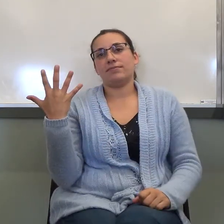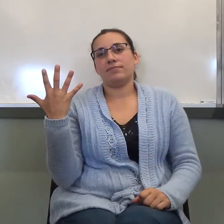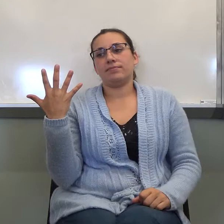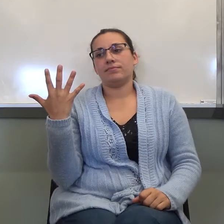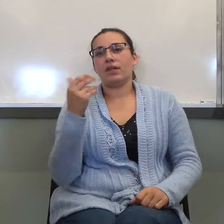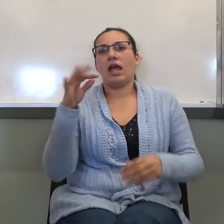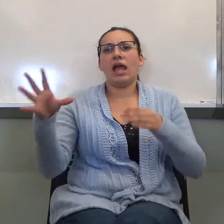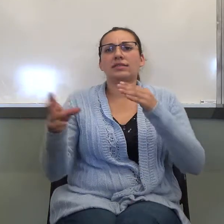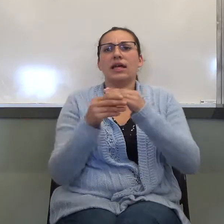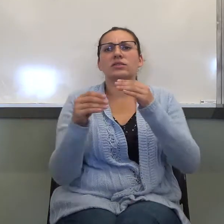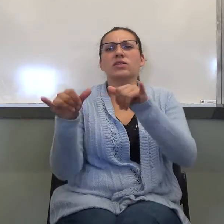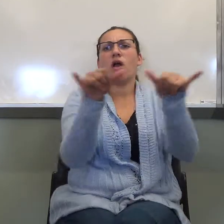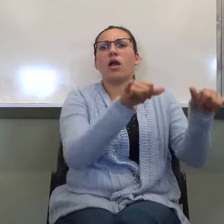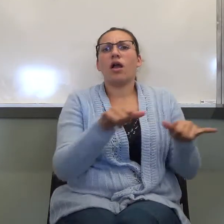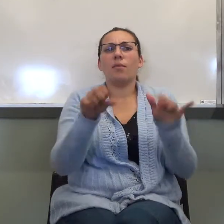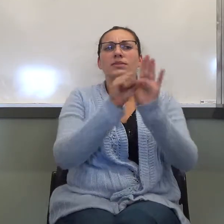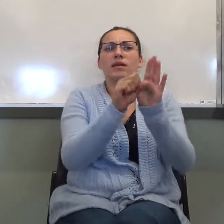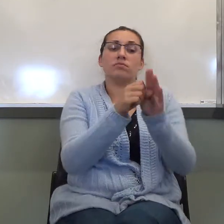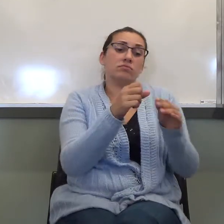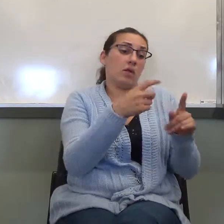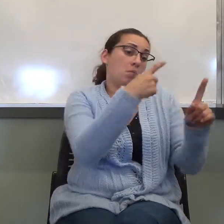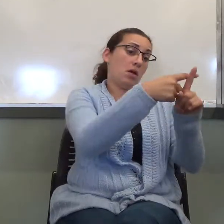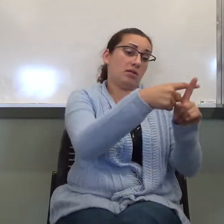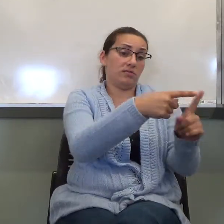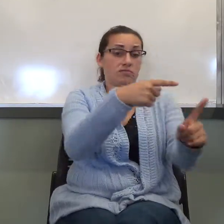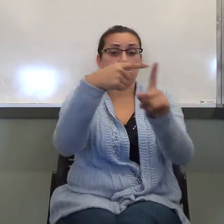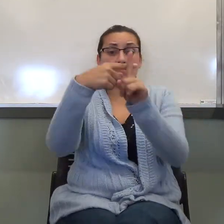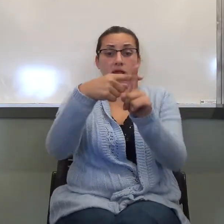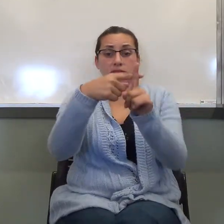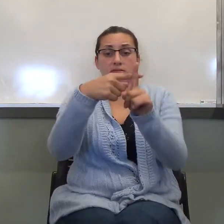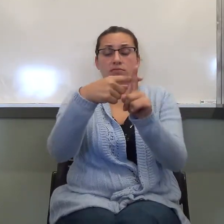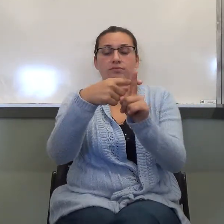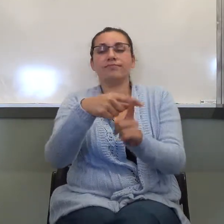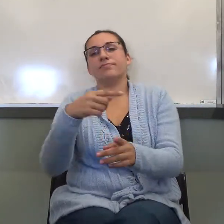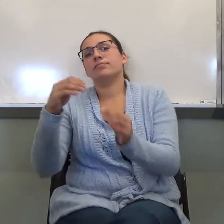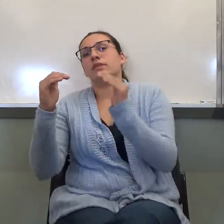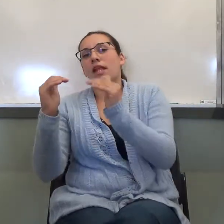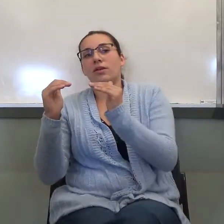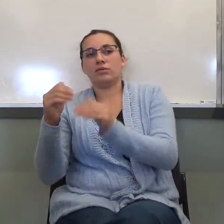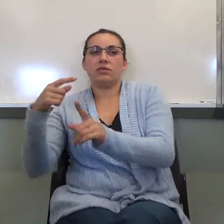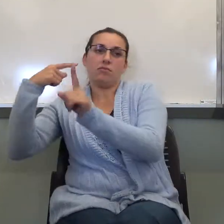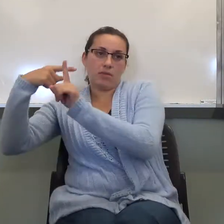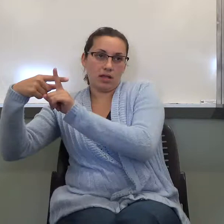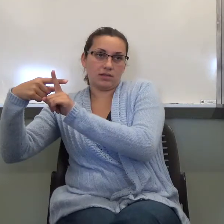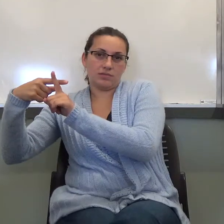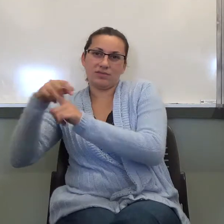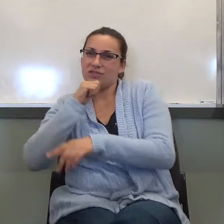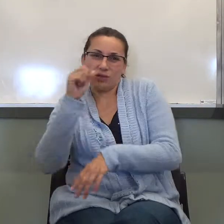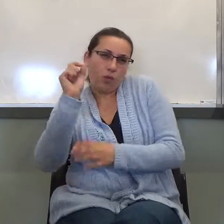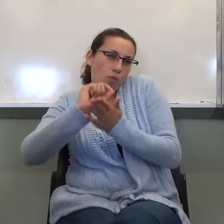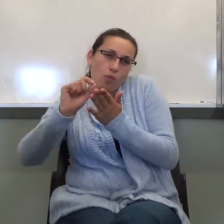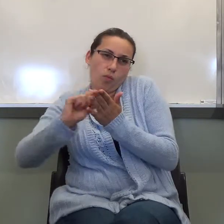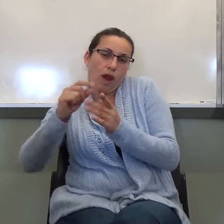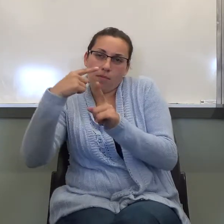Well, the common sign is they're both positive, so it gets a positive sign. We never write positive signs. It's just understood if it has no sign, it's